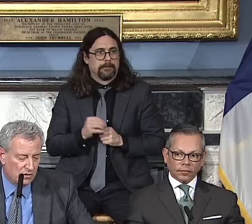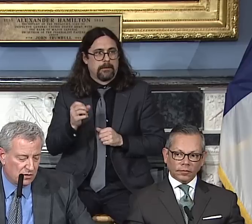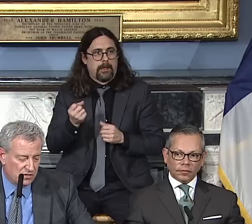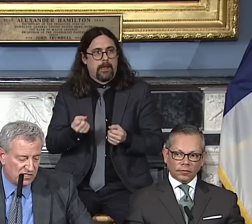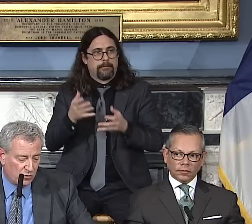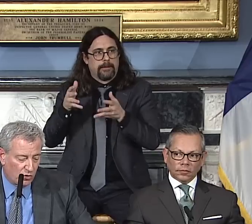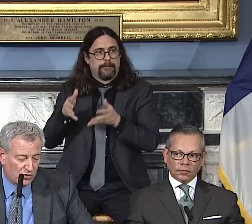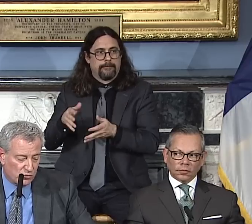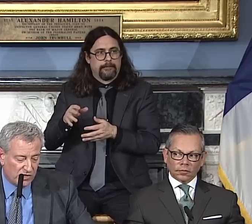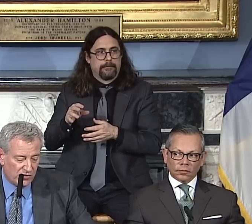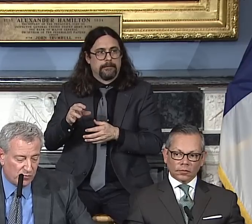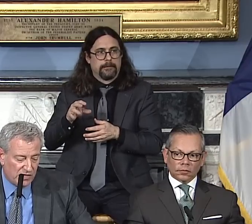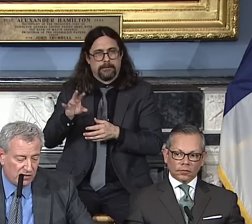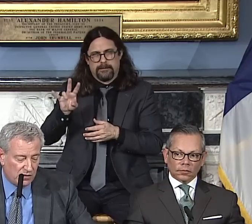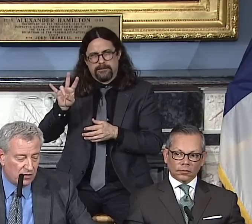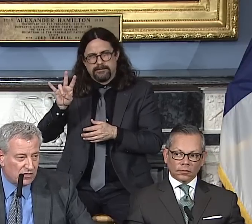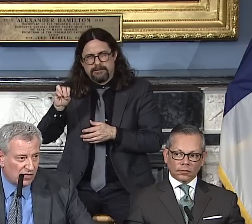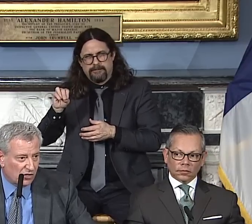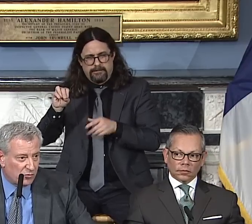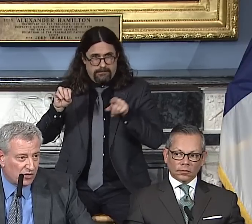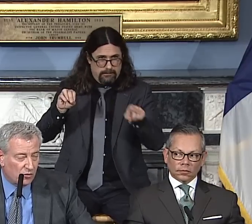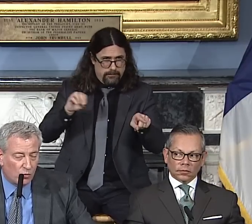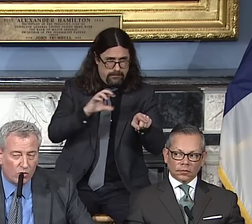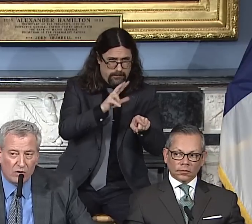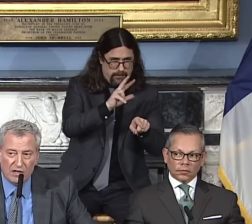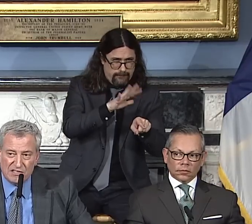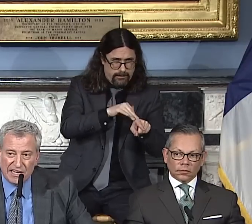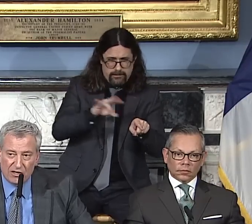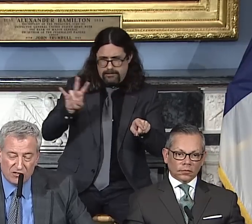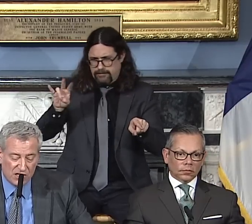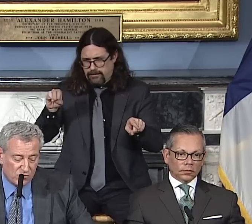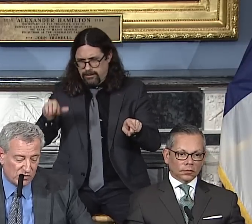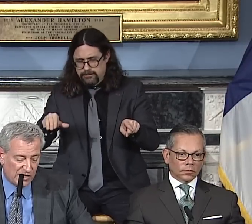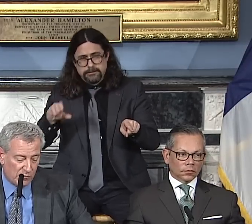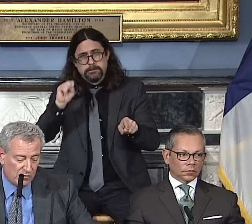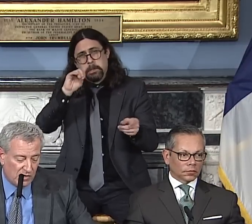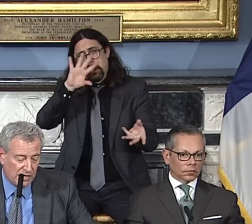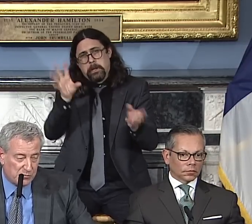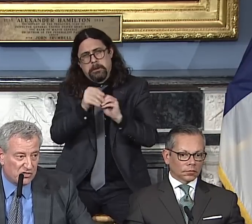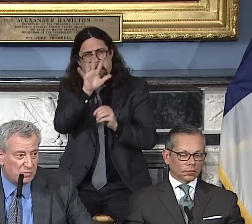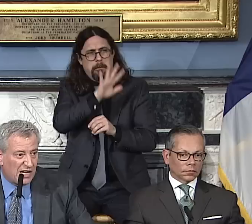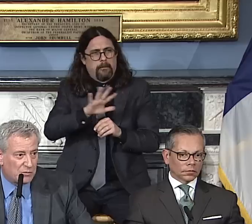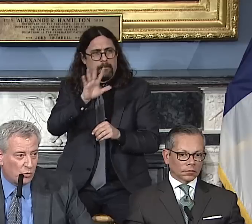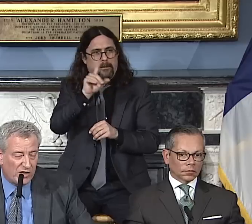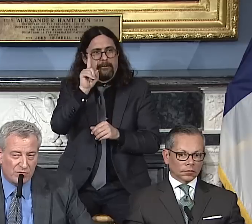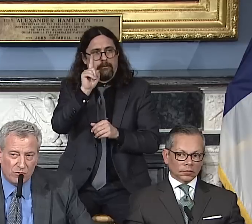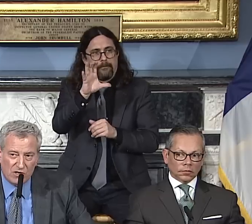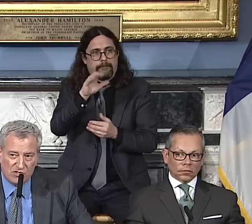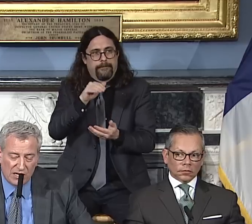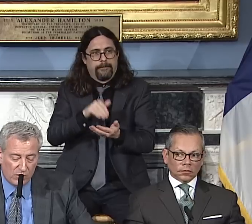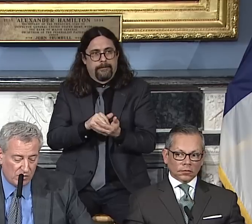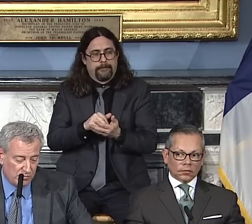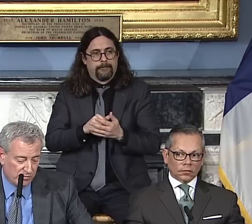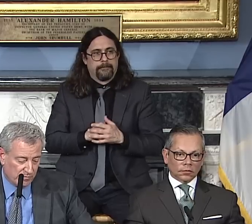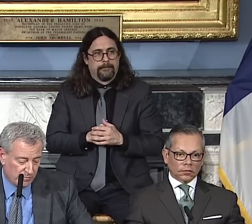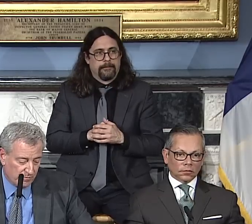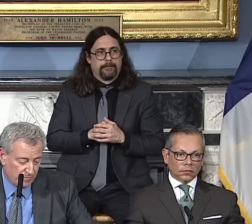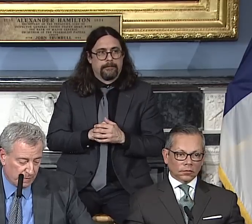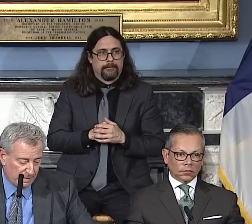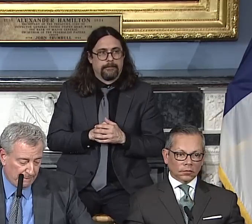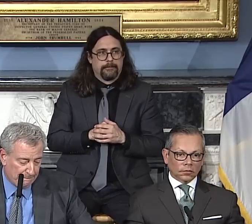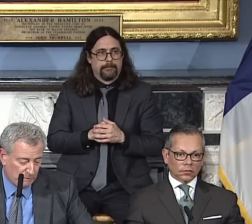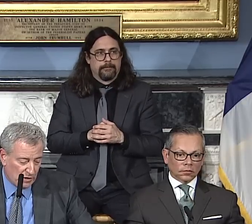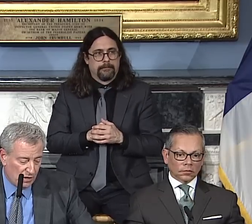100,000 city workers will either be in telecommuting or on a staggered schedule, get them as much as possible away from the rush hour.